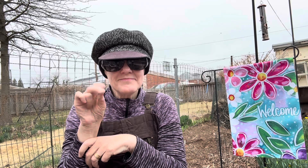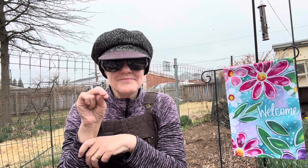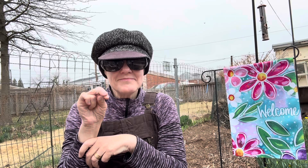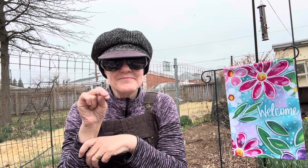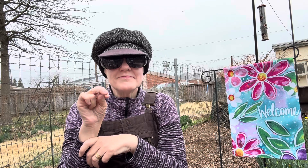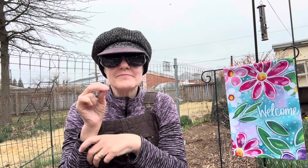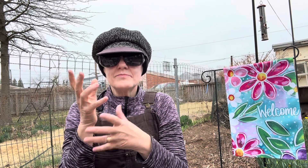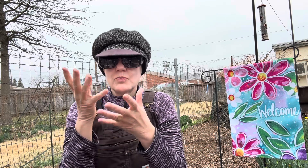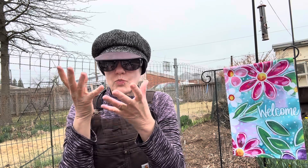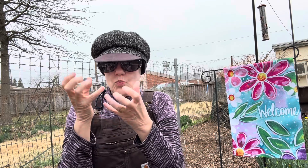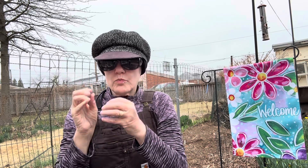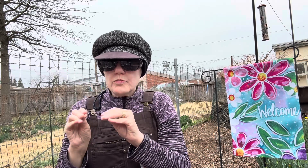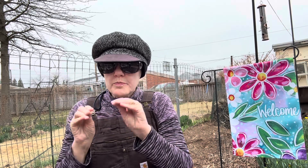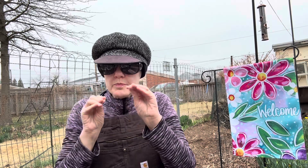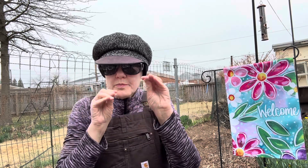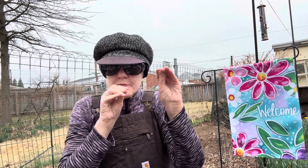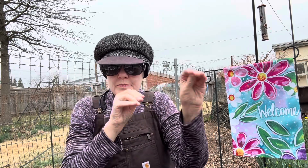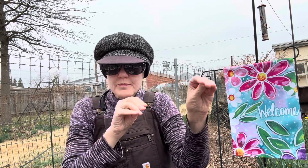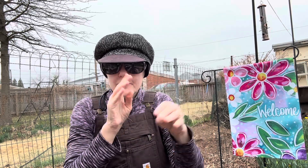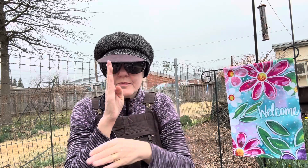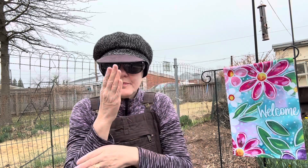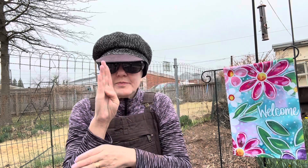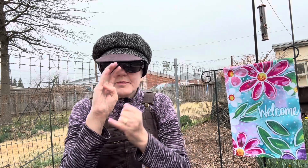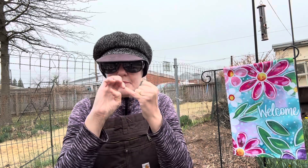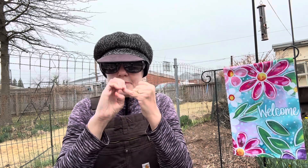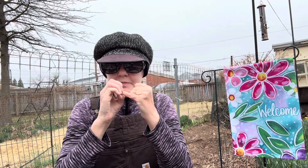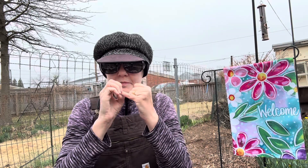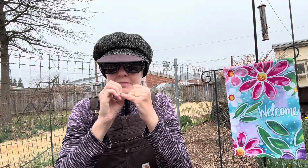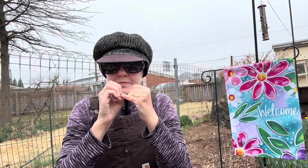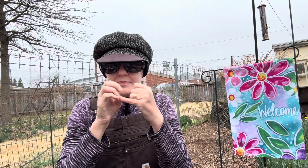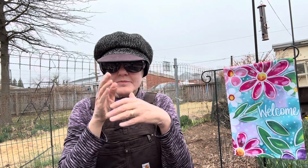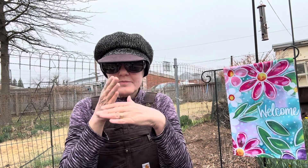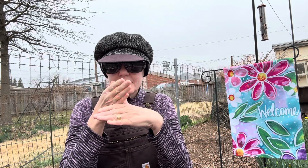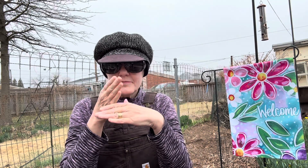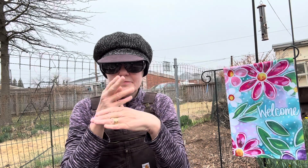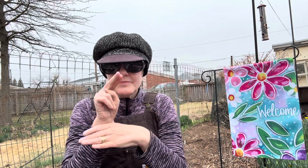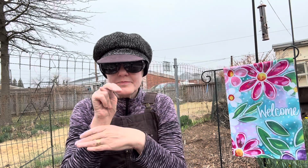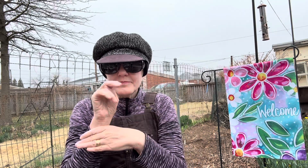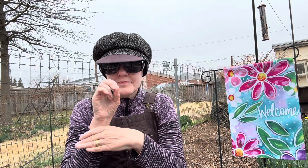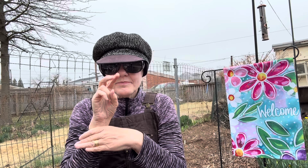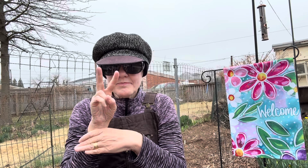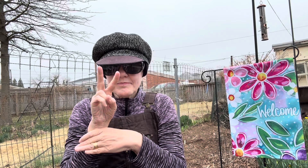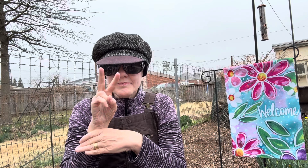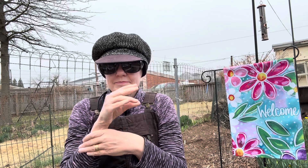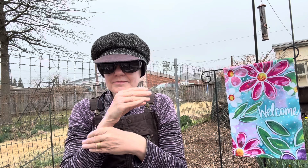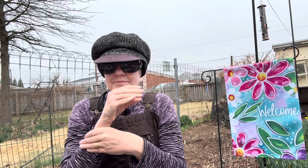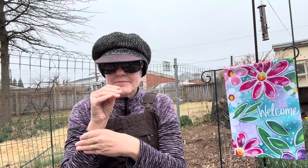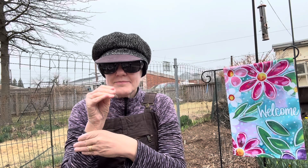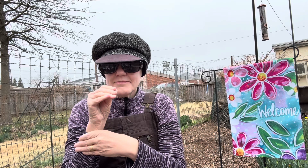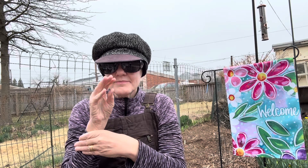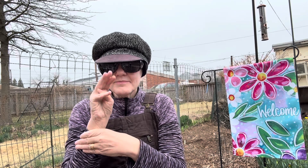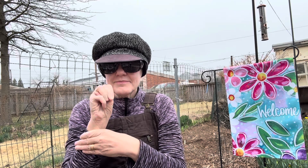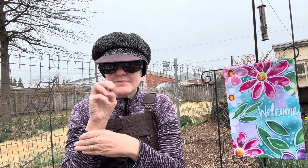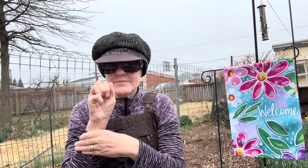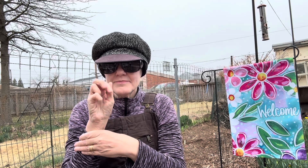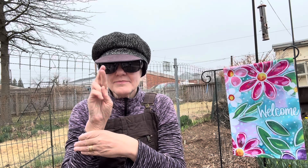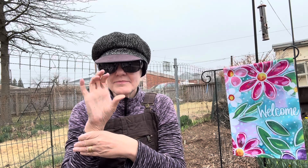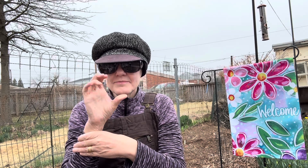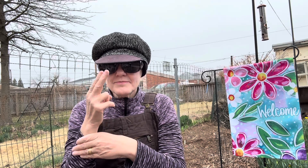30th. Want to move your blueberry bushes between November and March